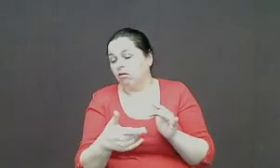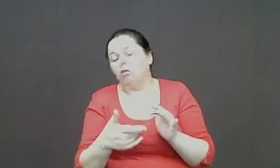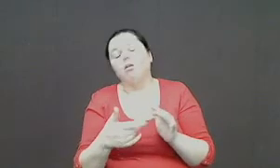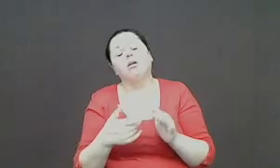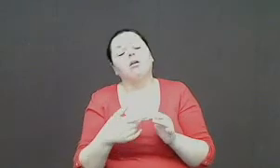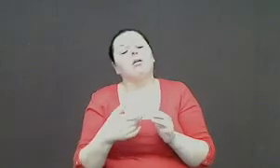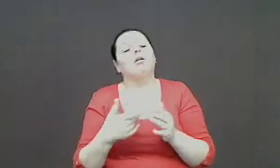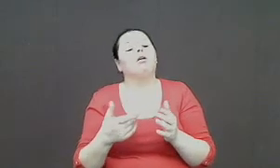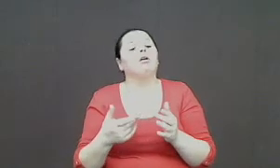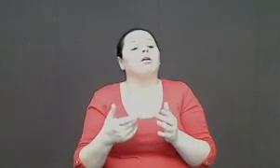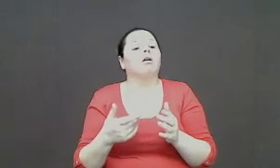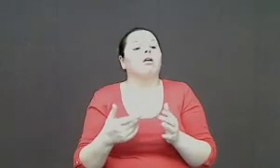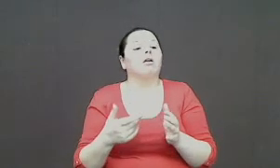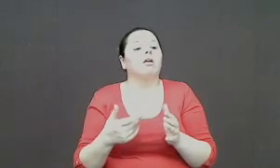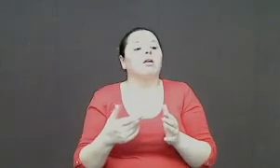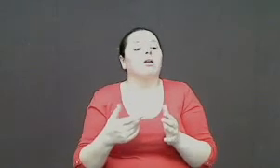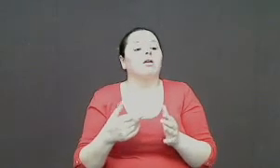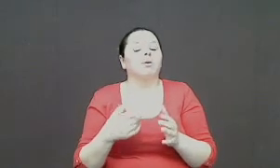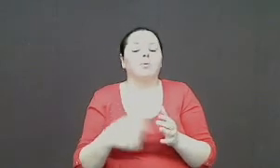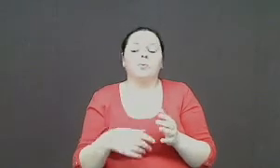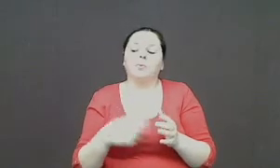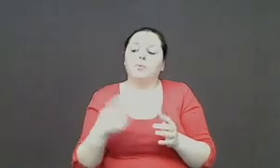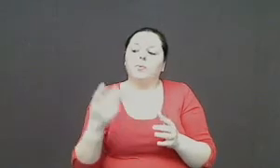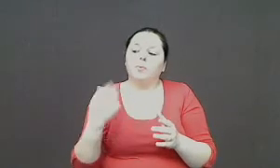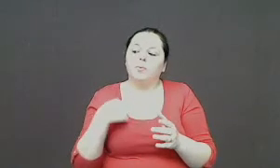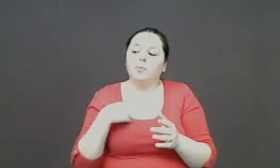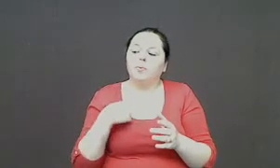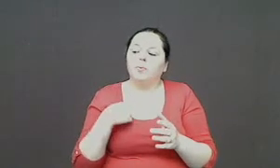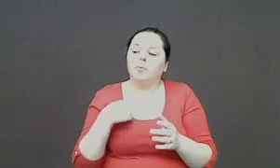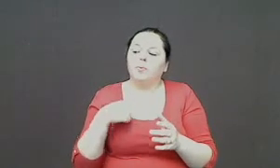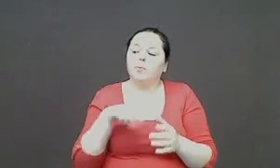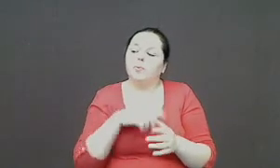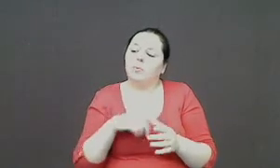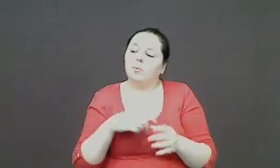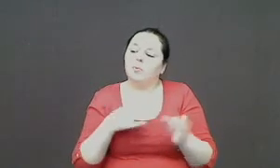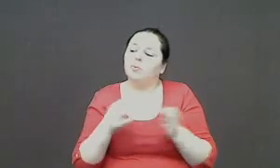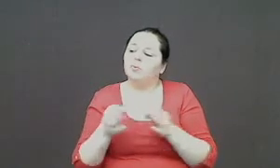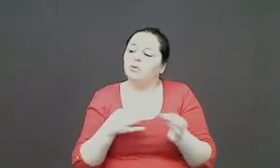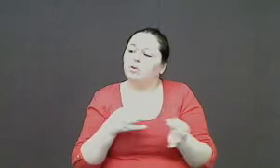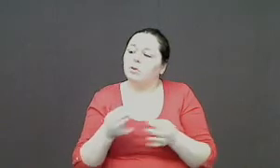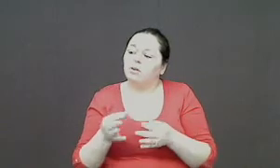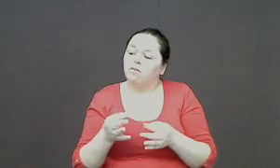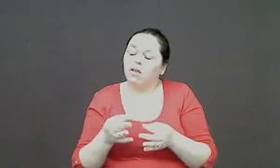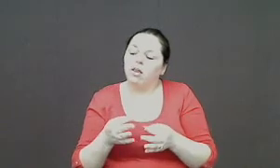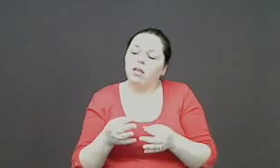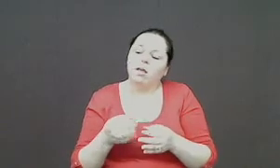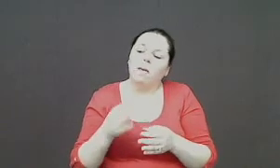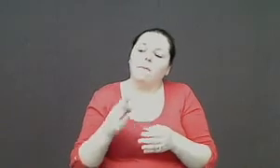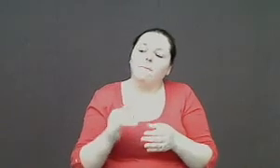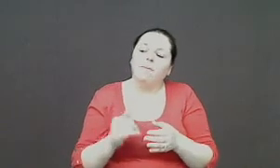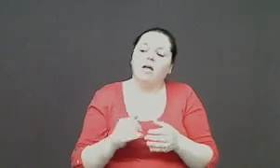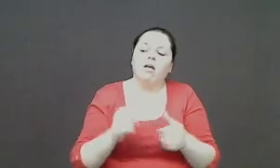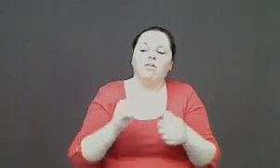is in terms of its distance north or south of the equator. And remember